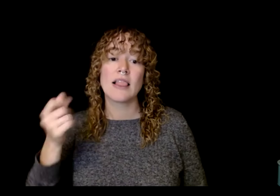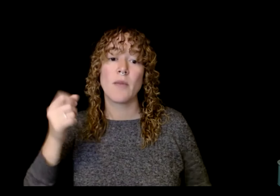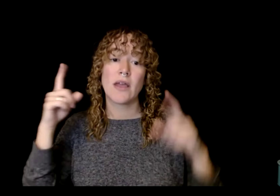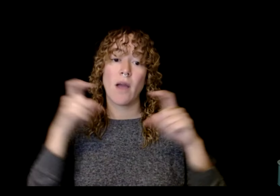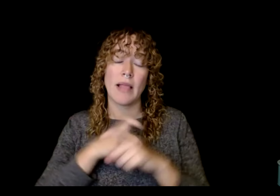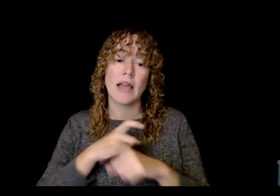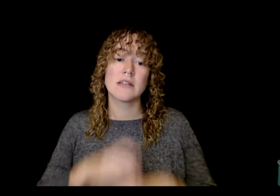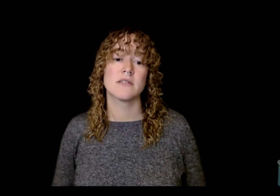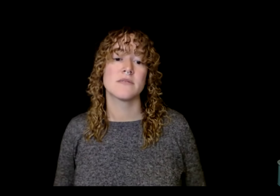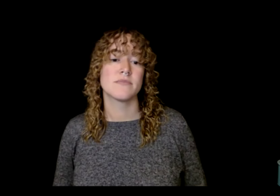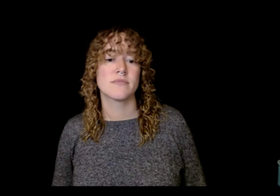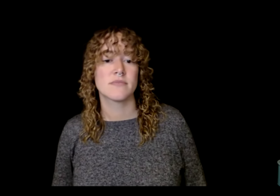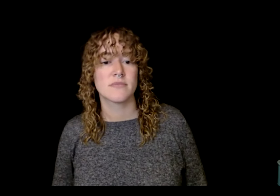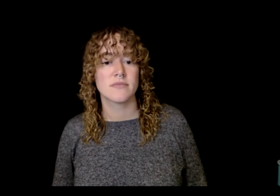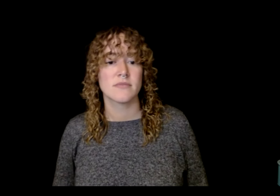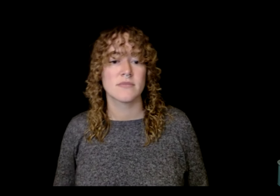make sure that